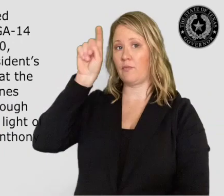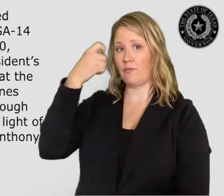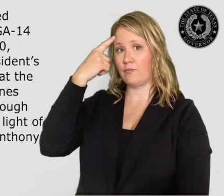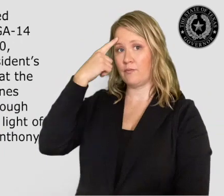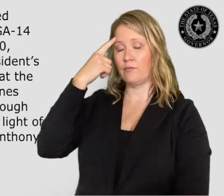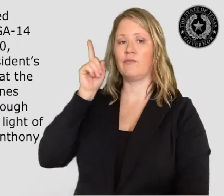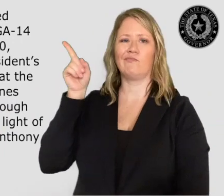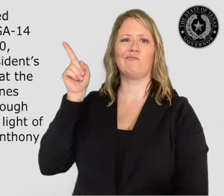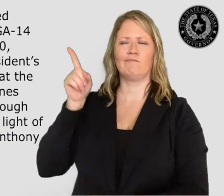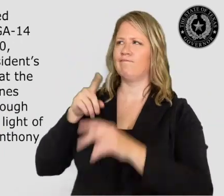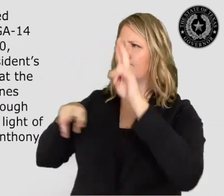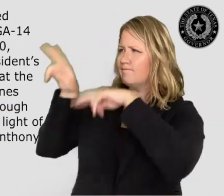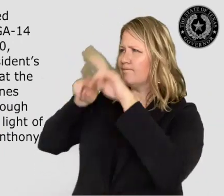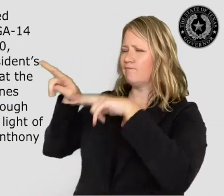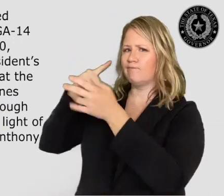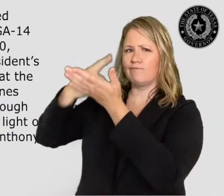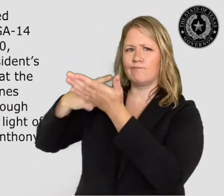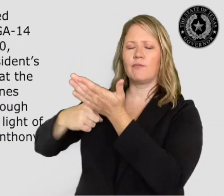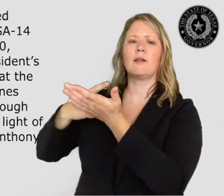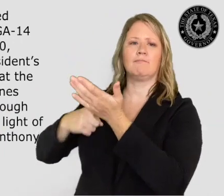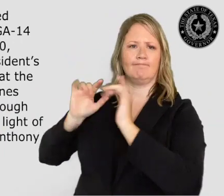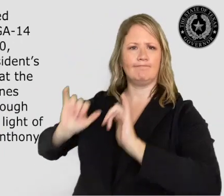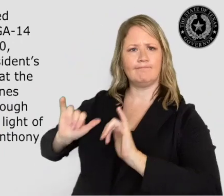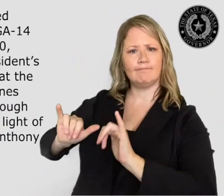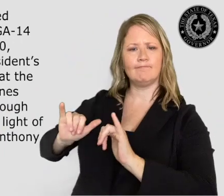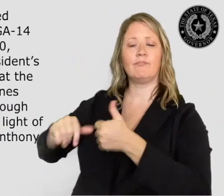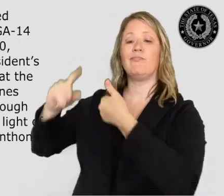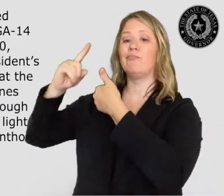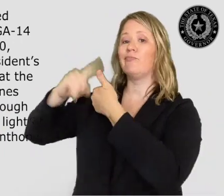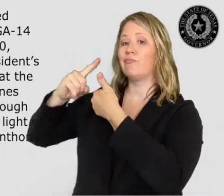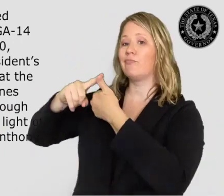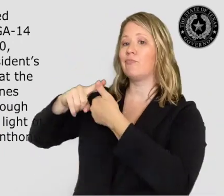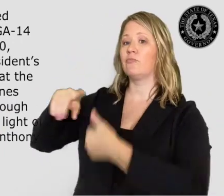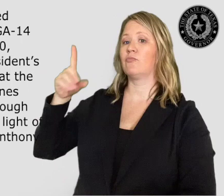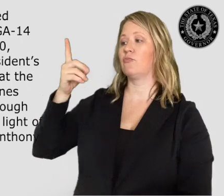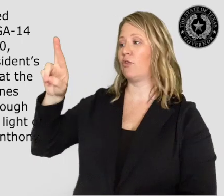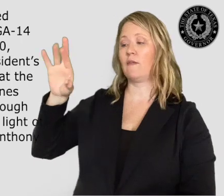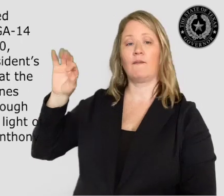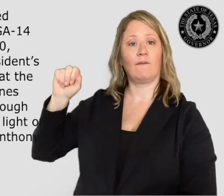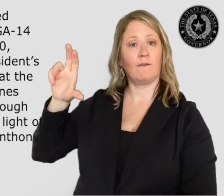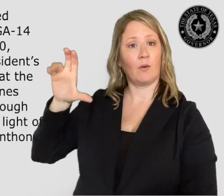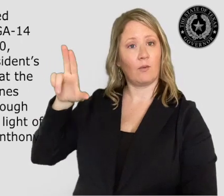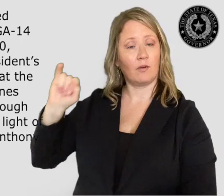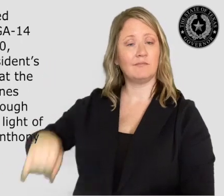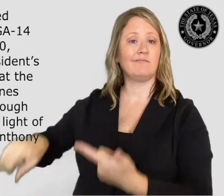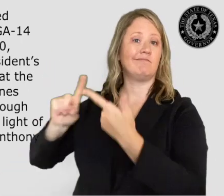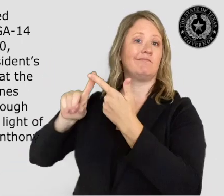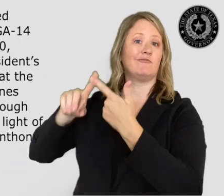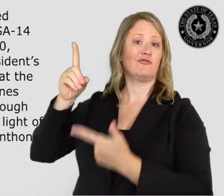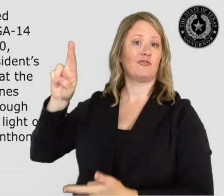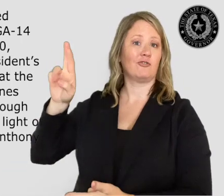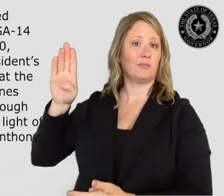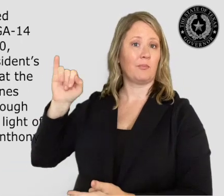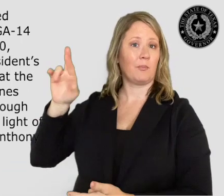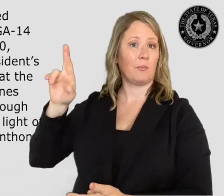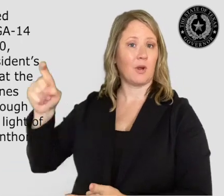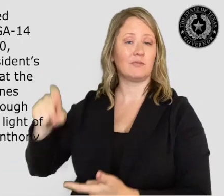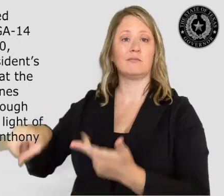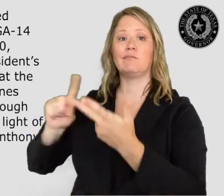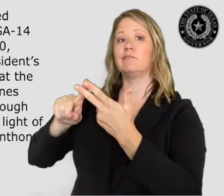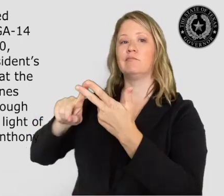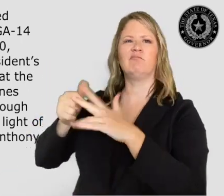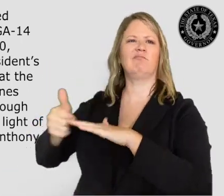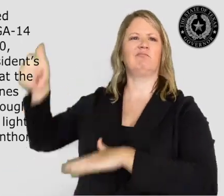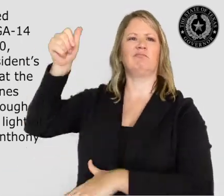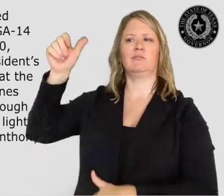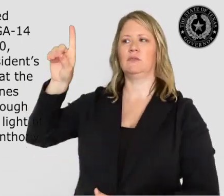whereas I issued Executive Order GA14 on March 31, 2020, based on the President's announcement that the